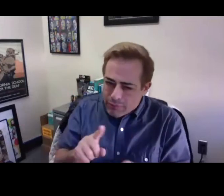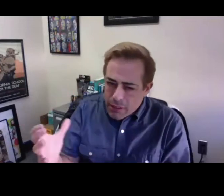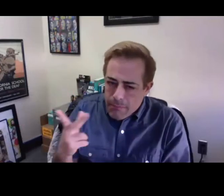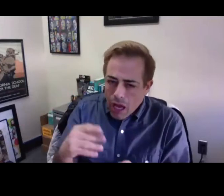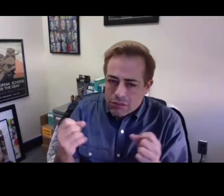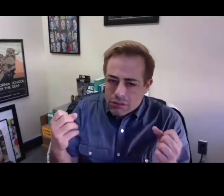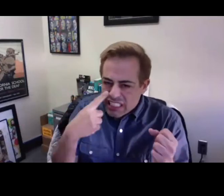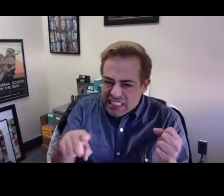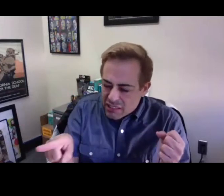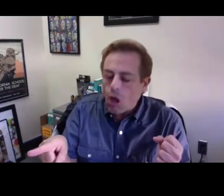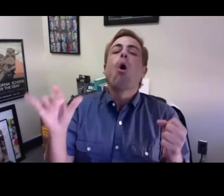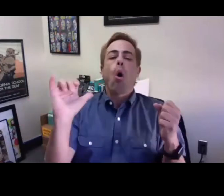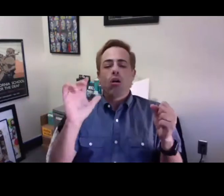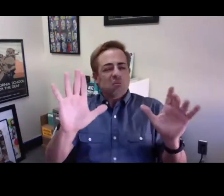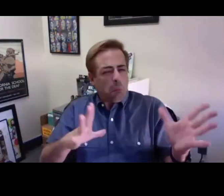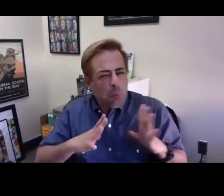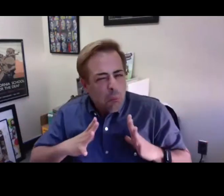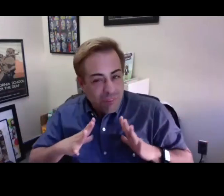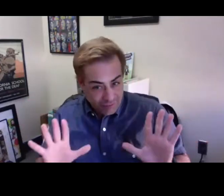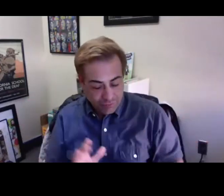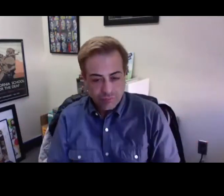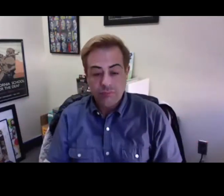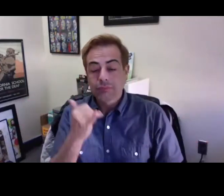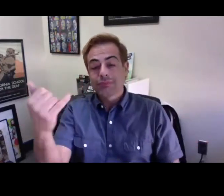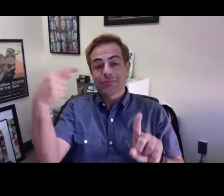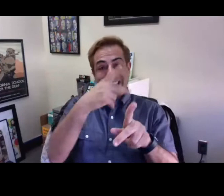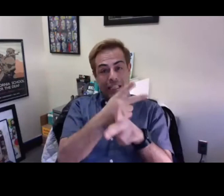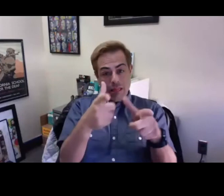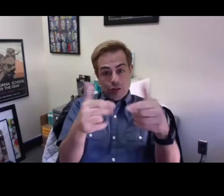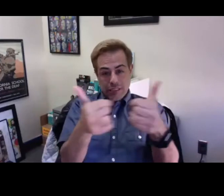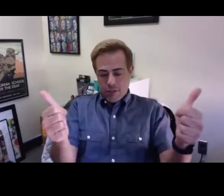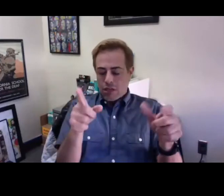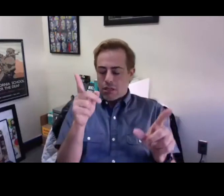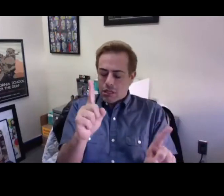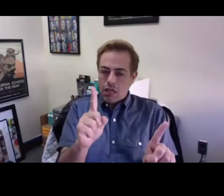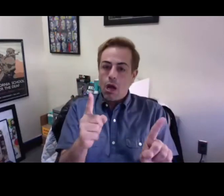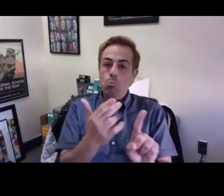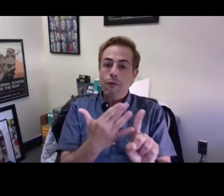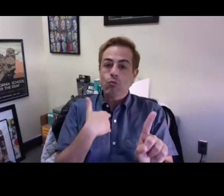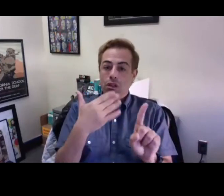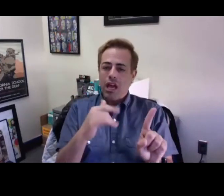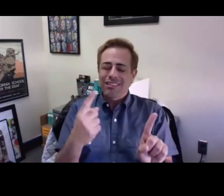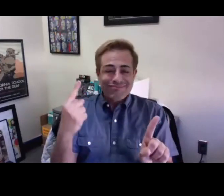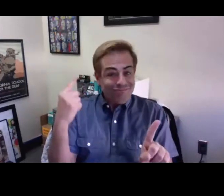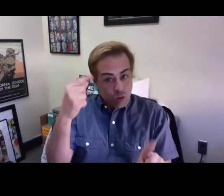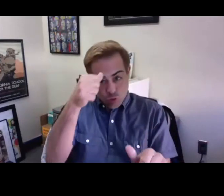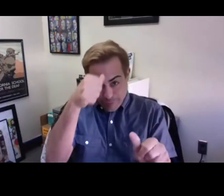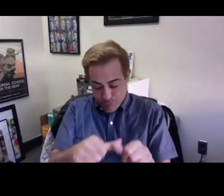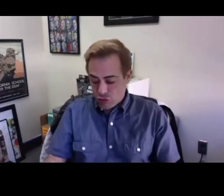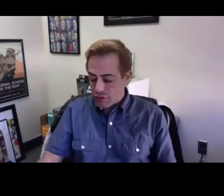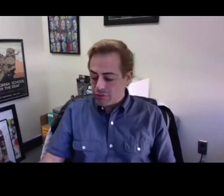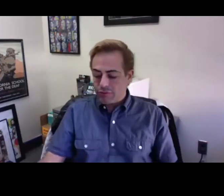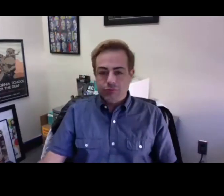They're able to use their voice unless it's out of hand. So we do want to keep those